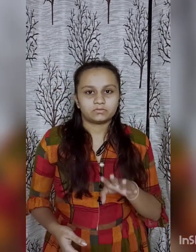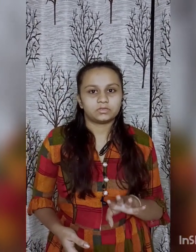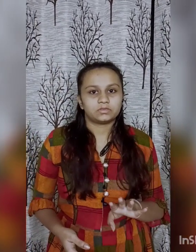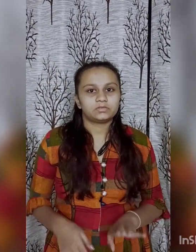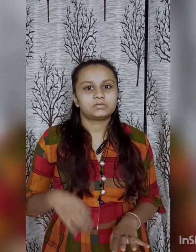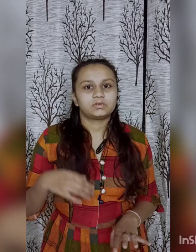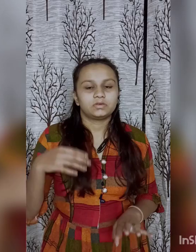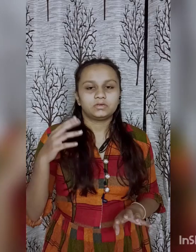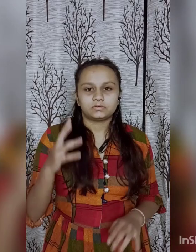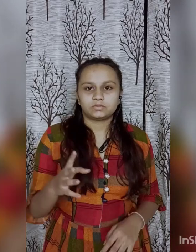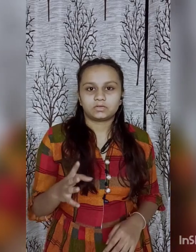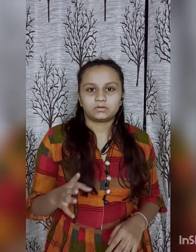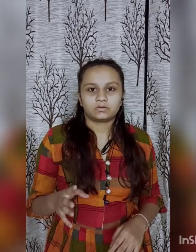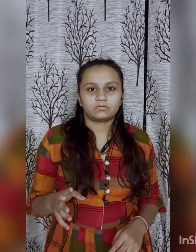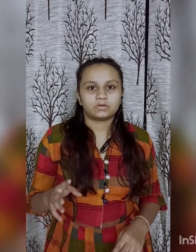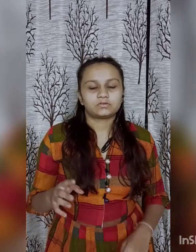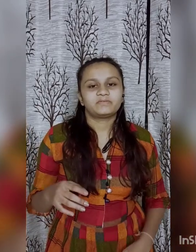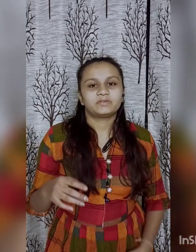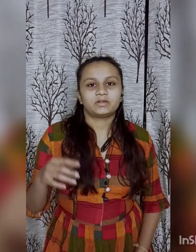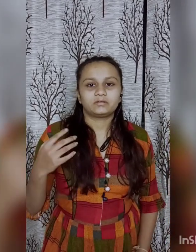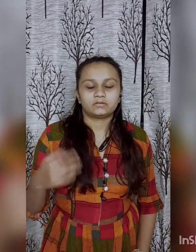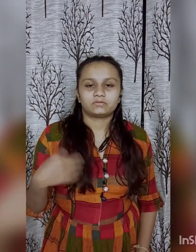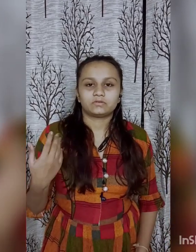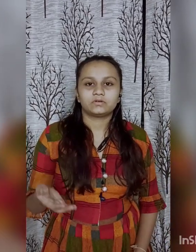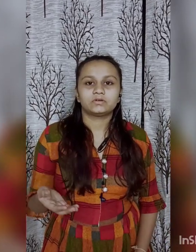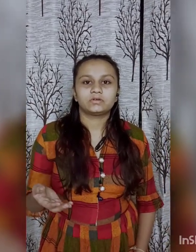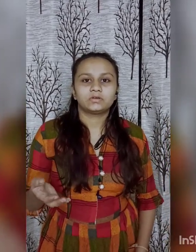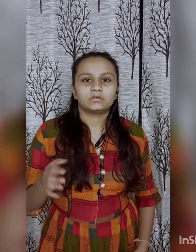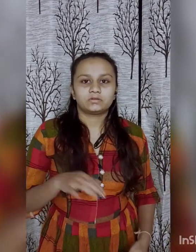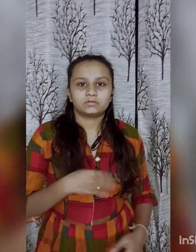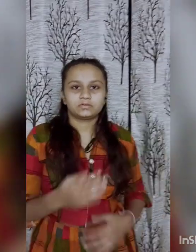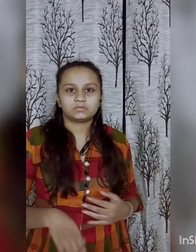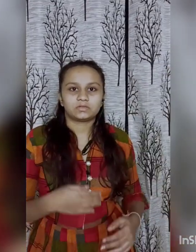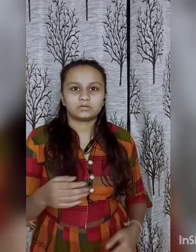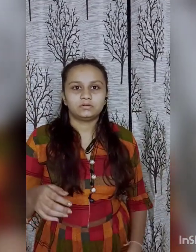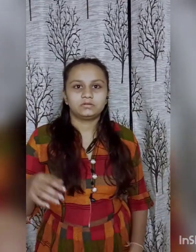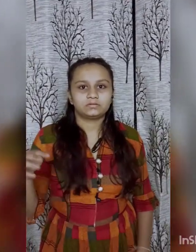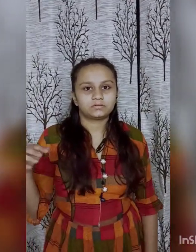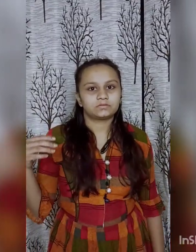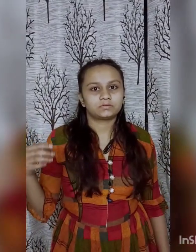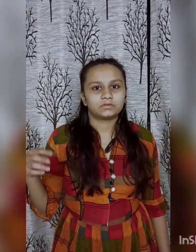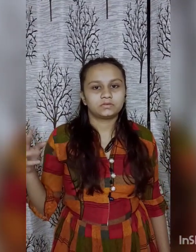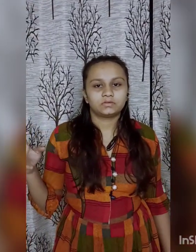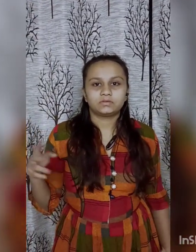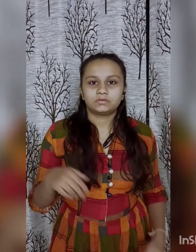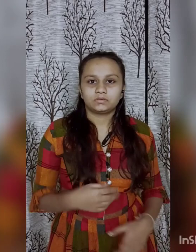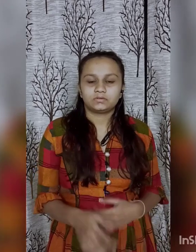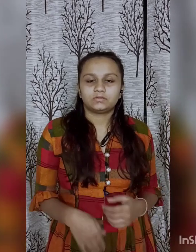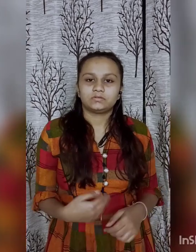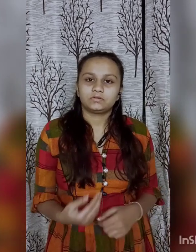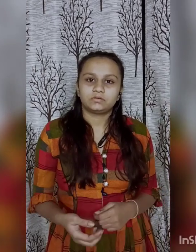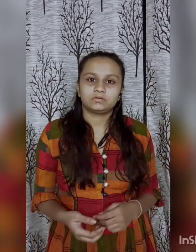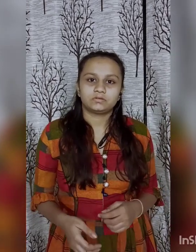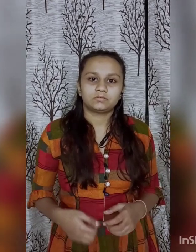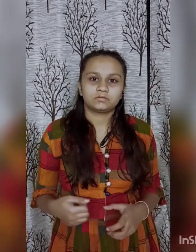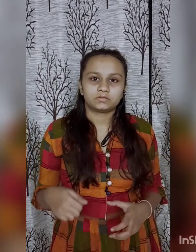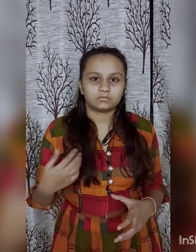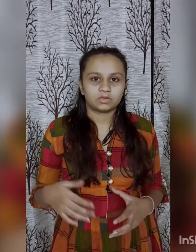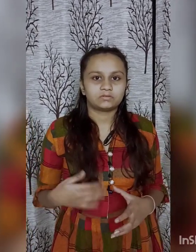today is the selective methods of credit control. Under this method, the central gives directives to the commercial banks from the